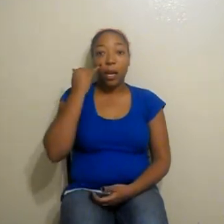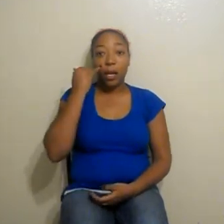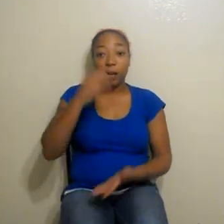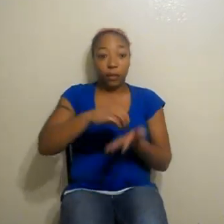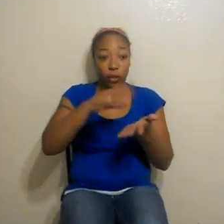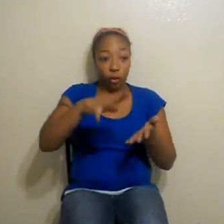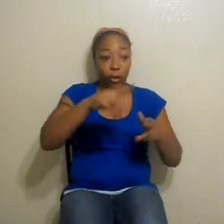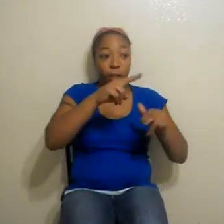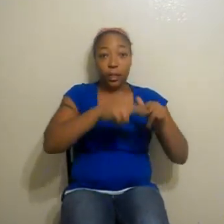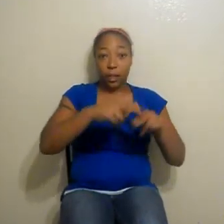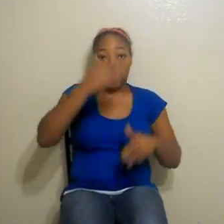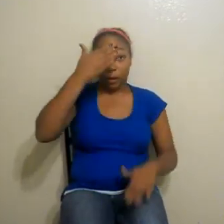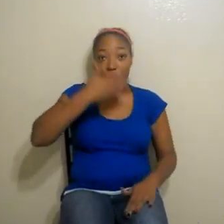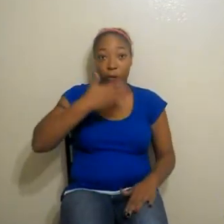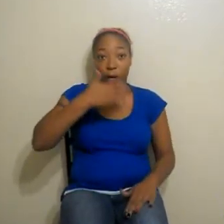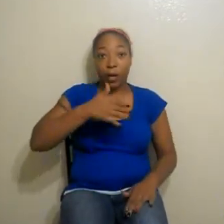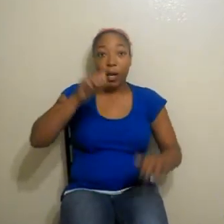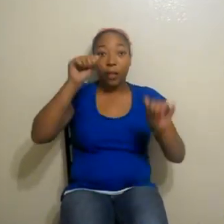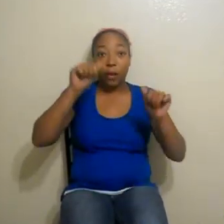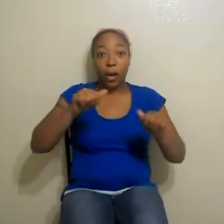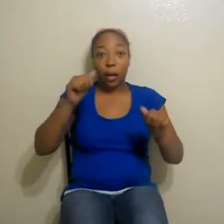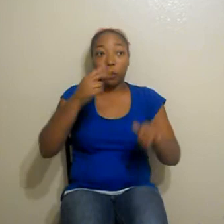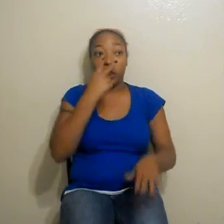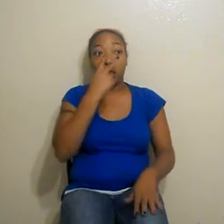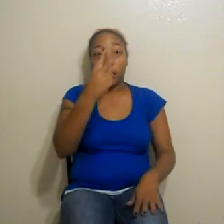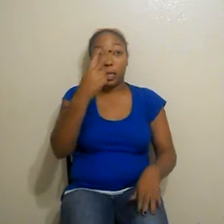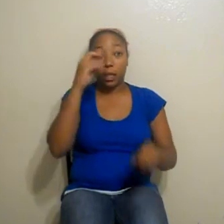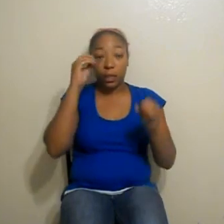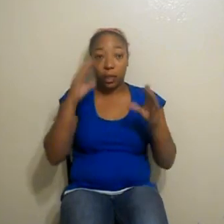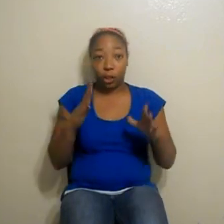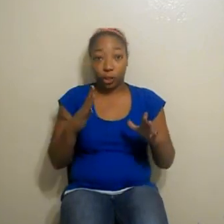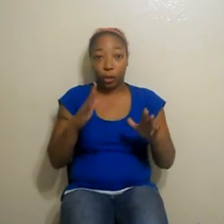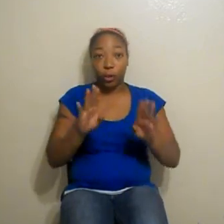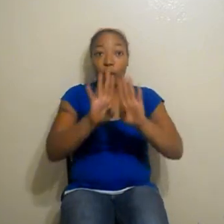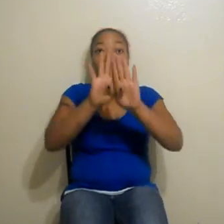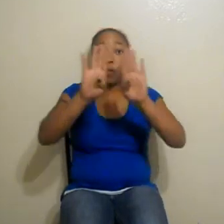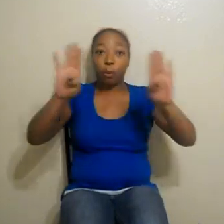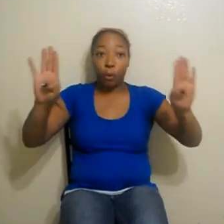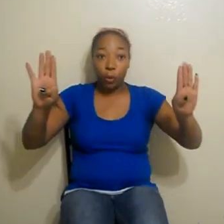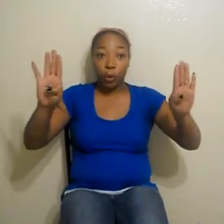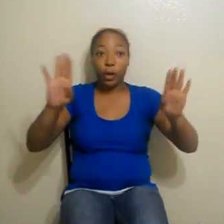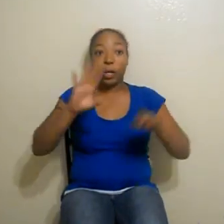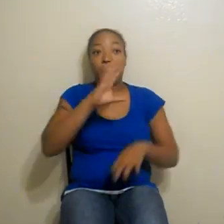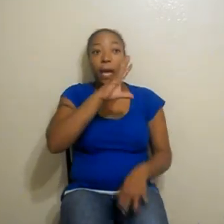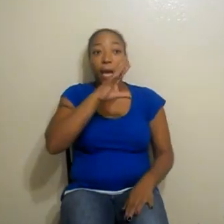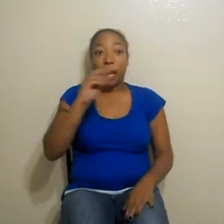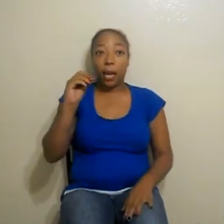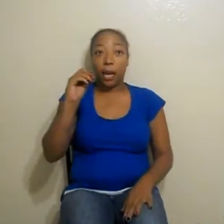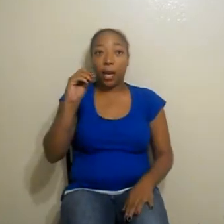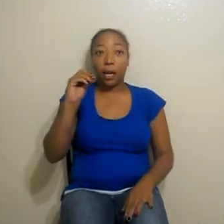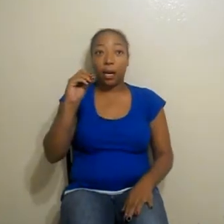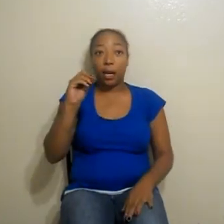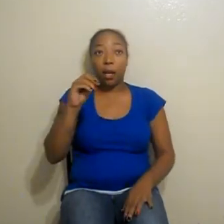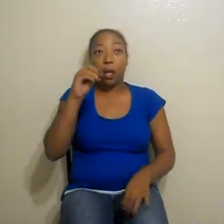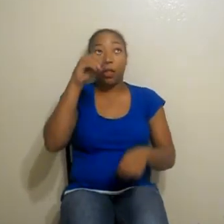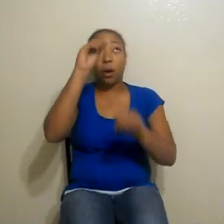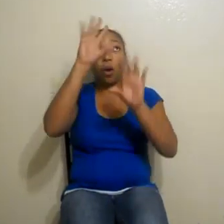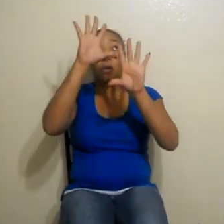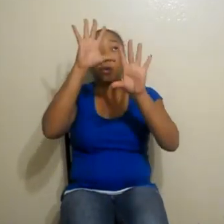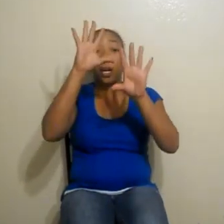If the student is sitting in the front, they're able to see the teacher, the board, and the overhead